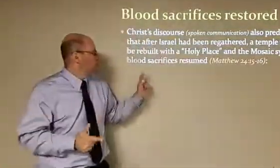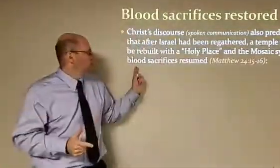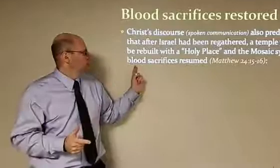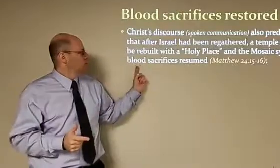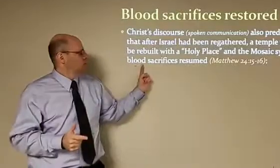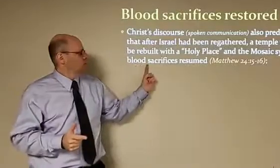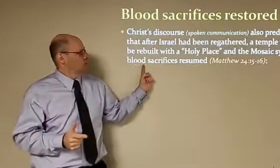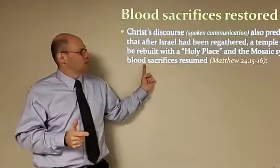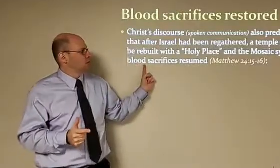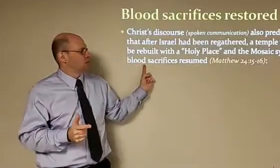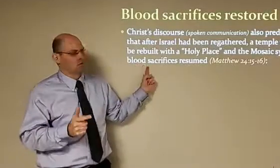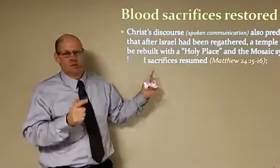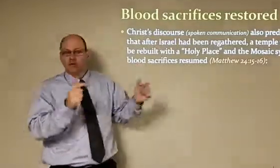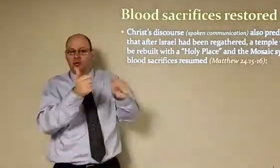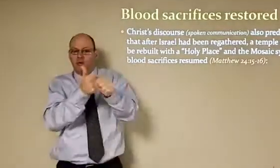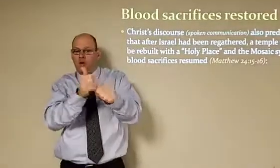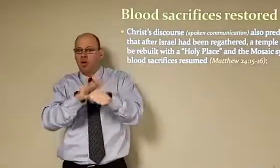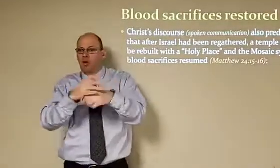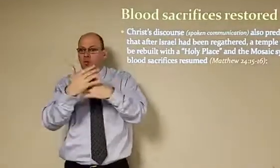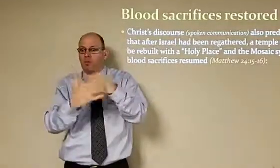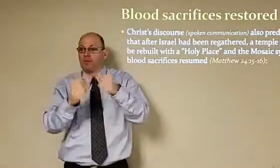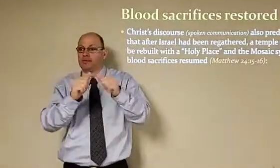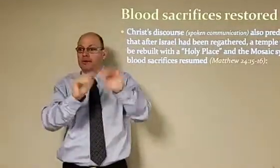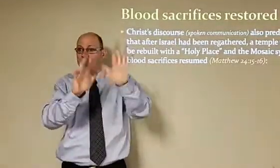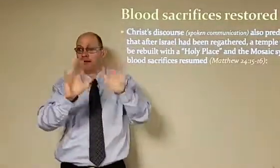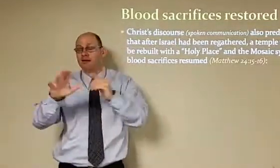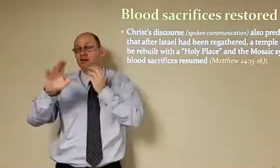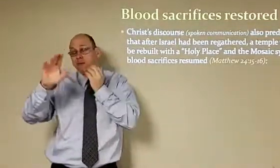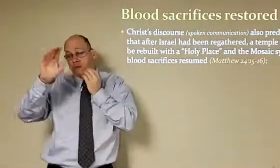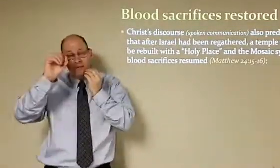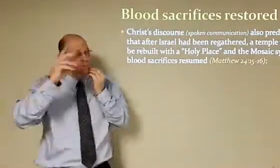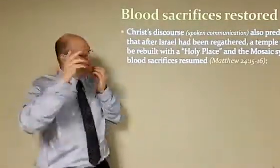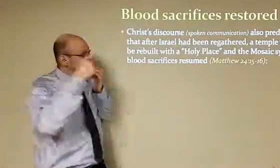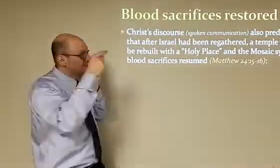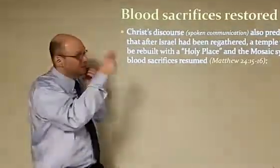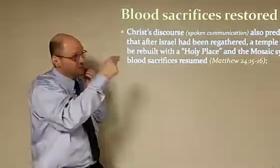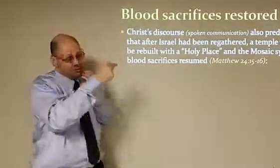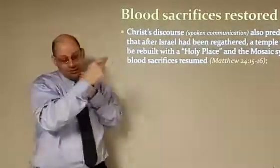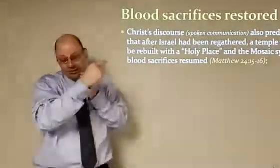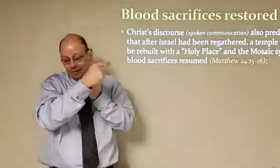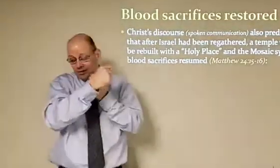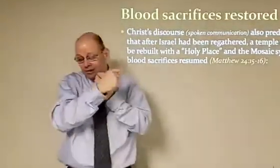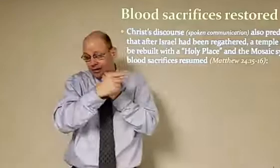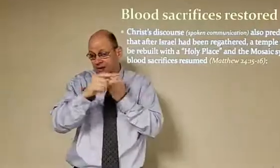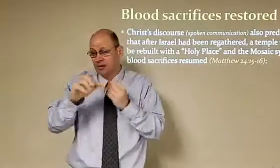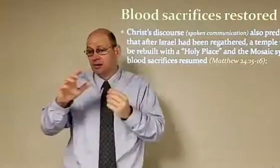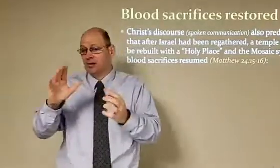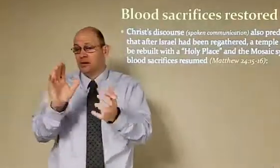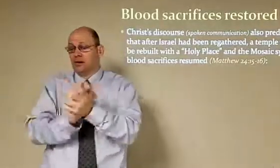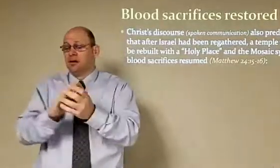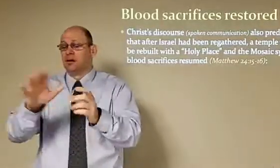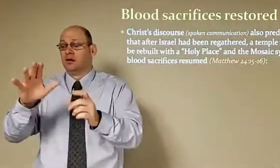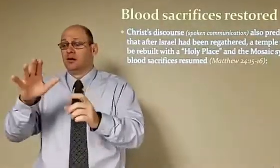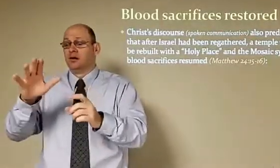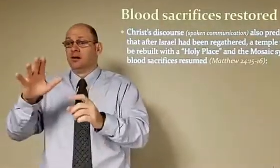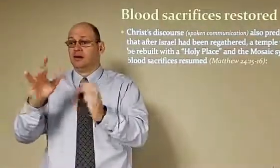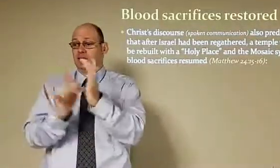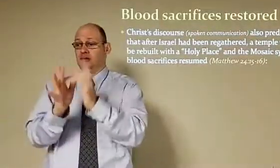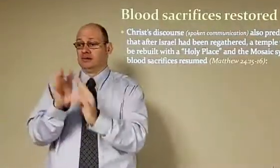with a holy place and a Mosaic system. Remember Moses? We're talking about the blood sacrifice being